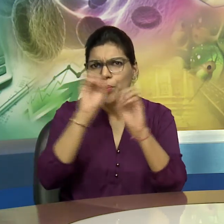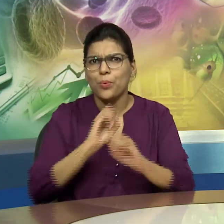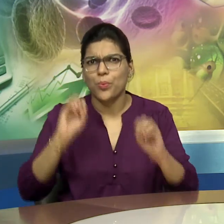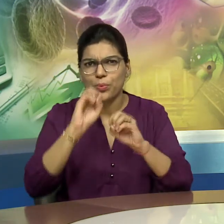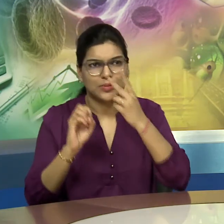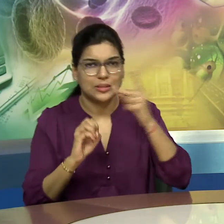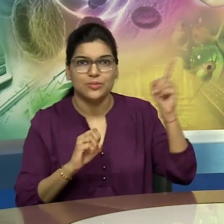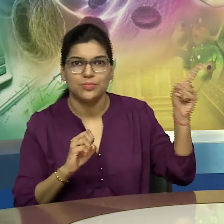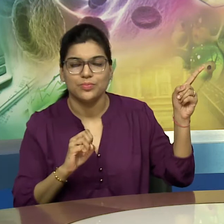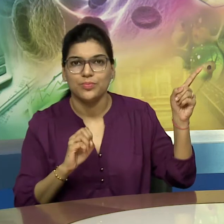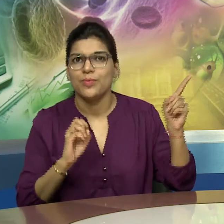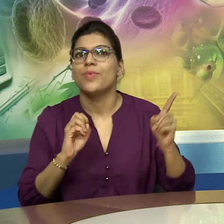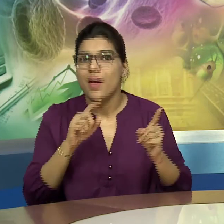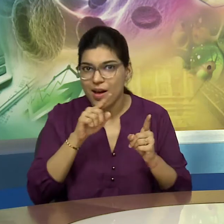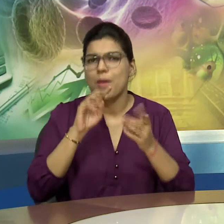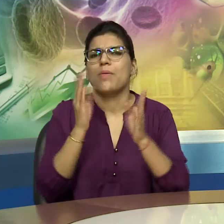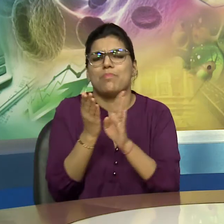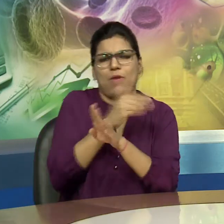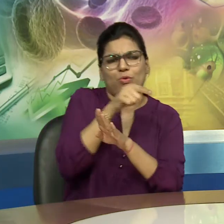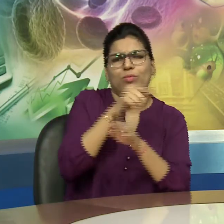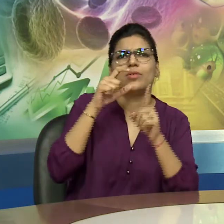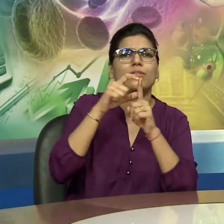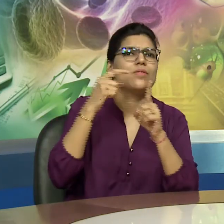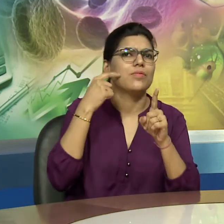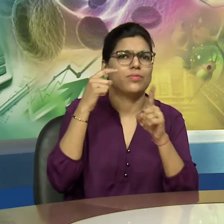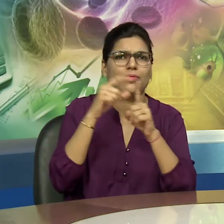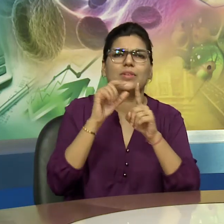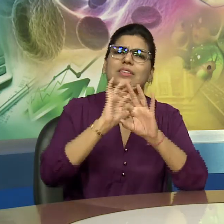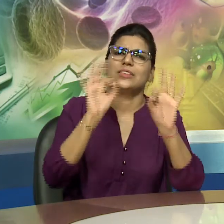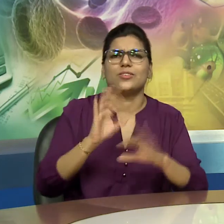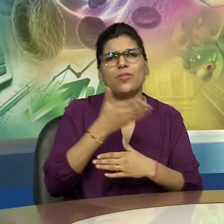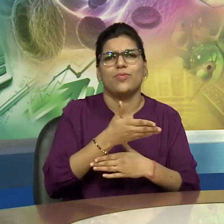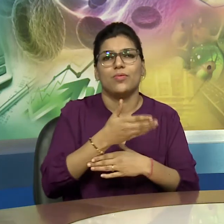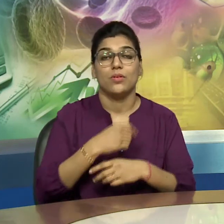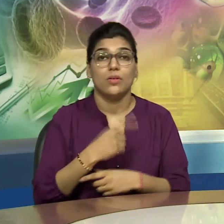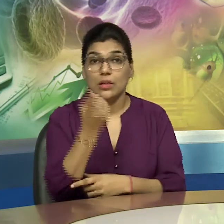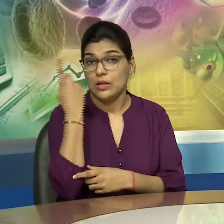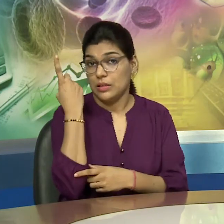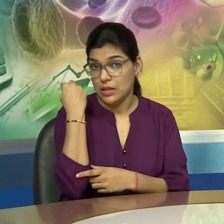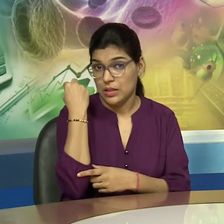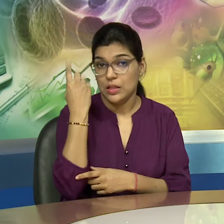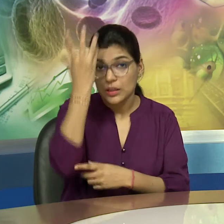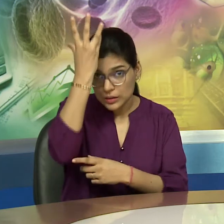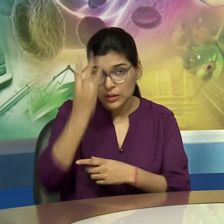and play is only the word play, it is not played.